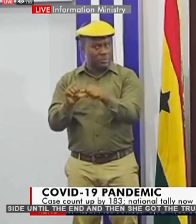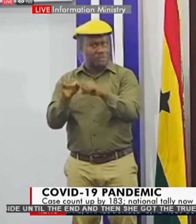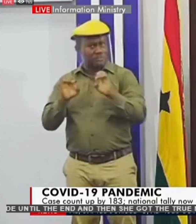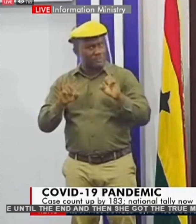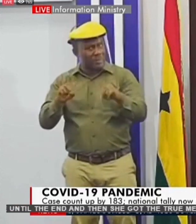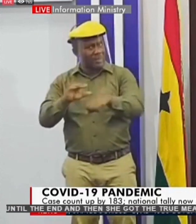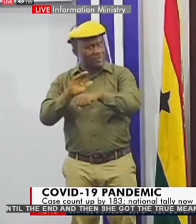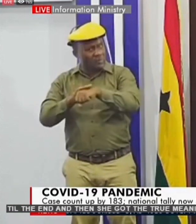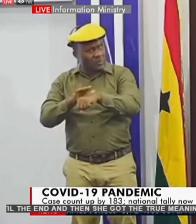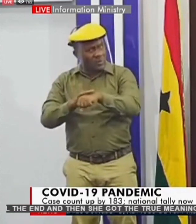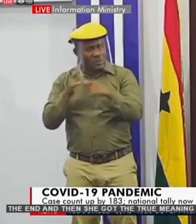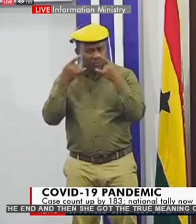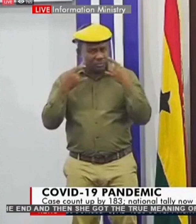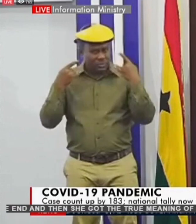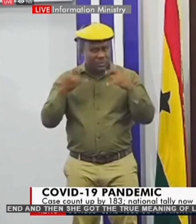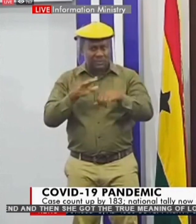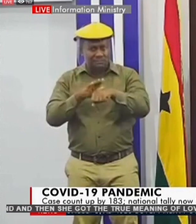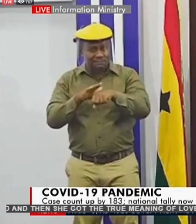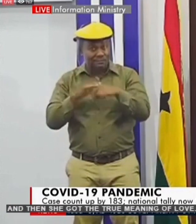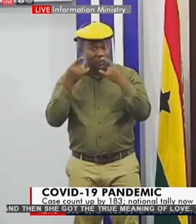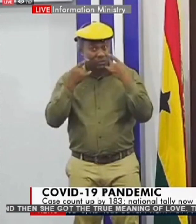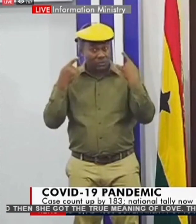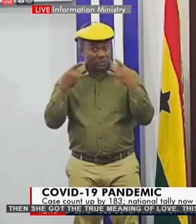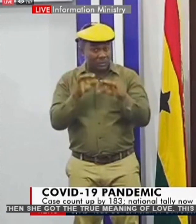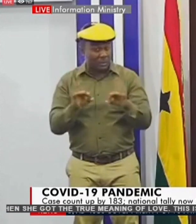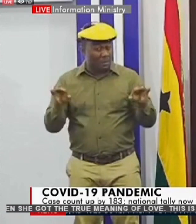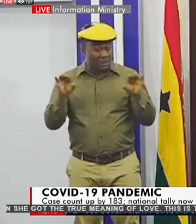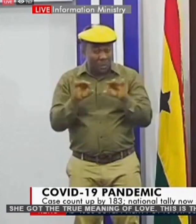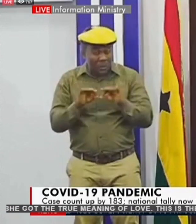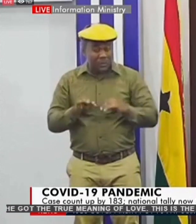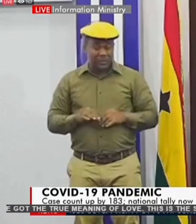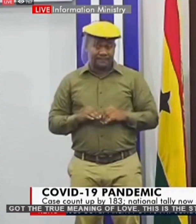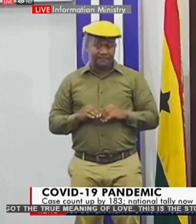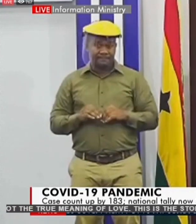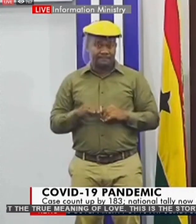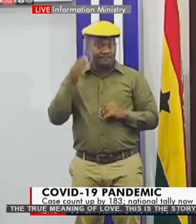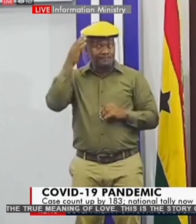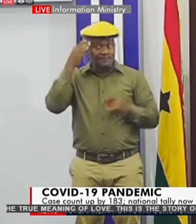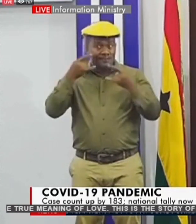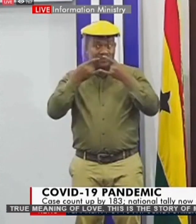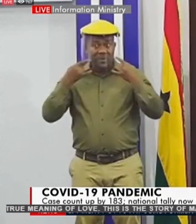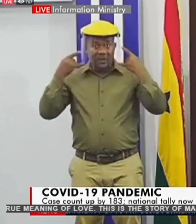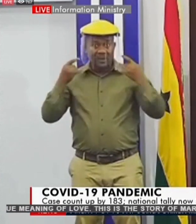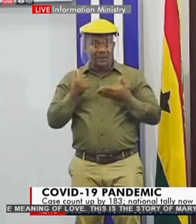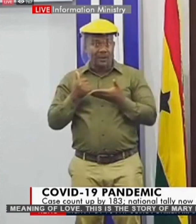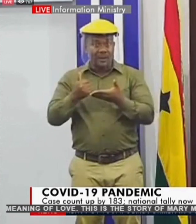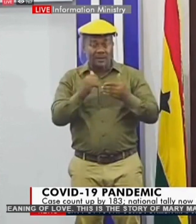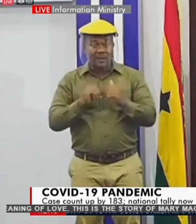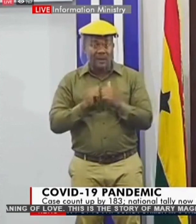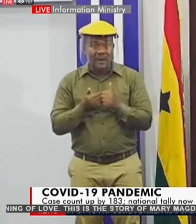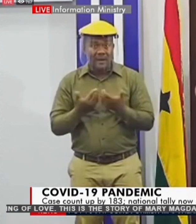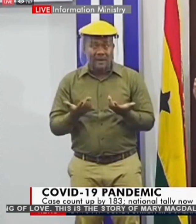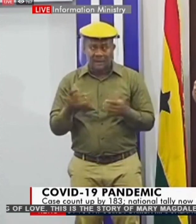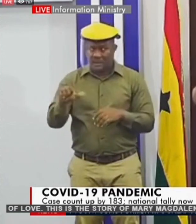It is extremely important that we wear our masks. Our mask helps us to